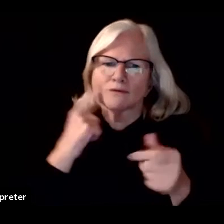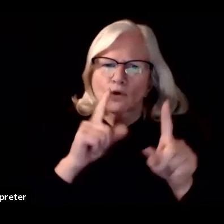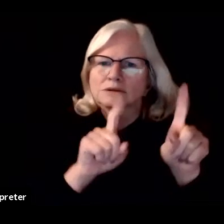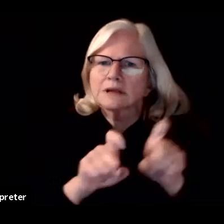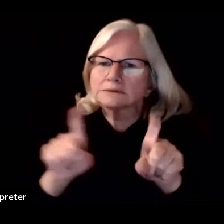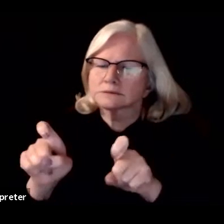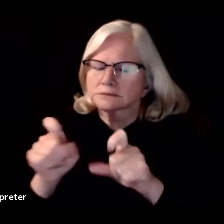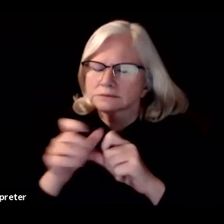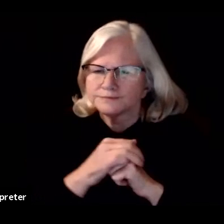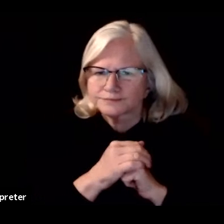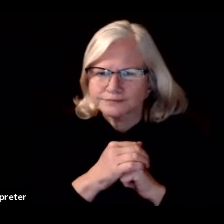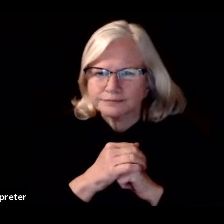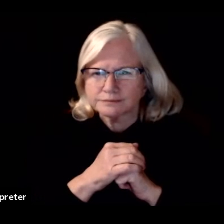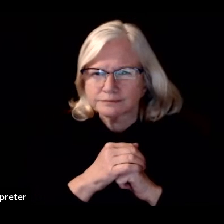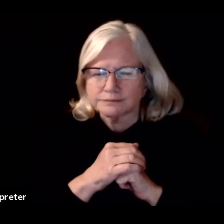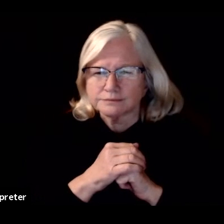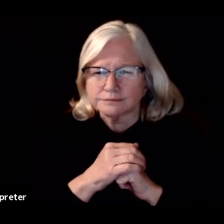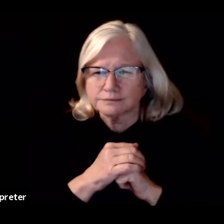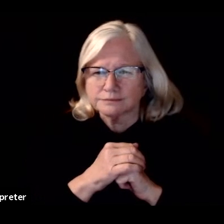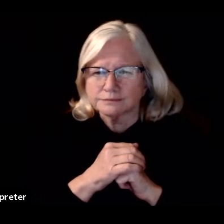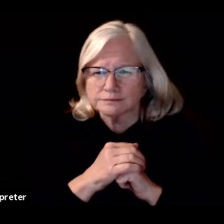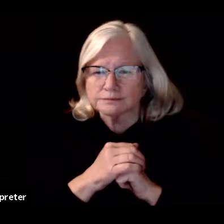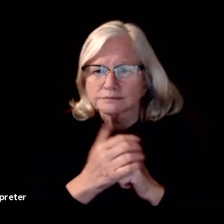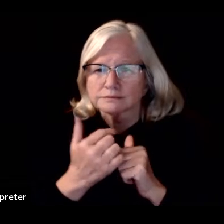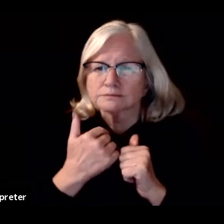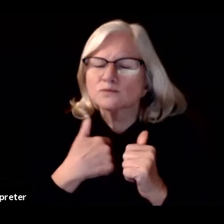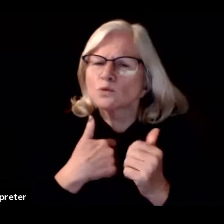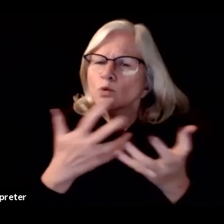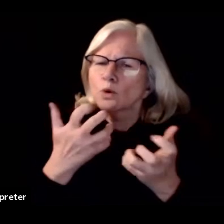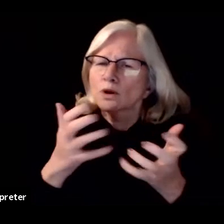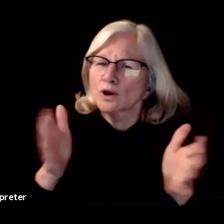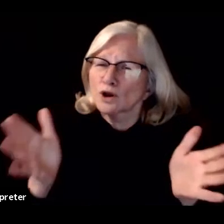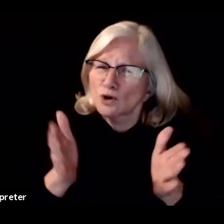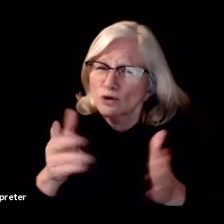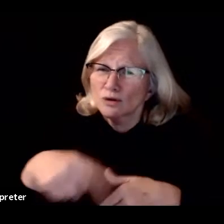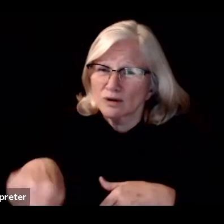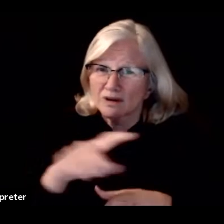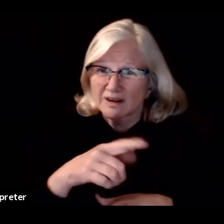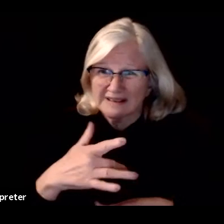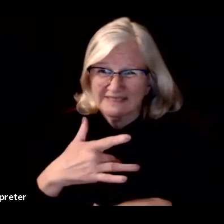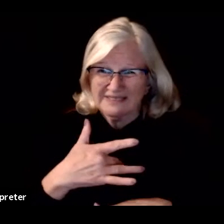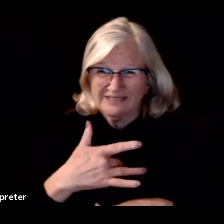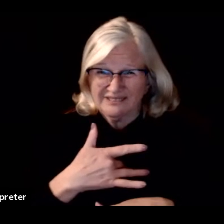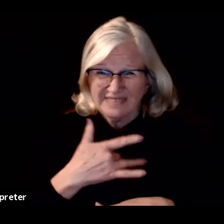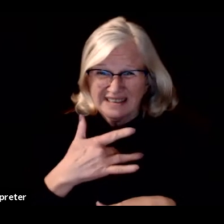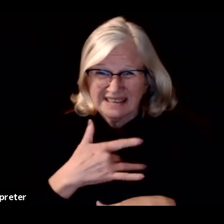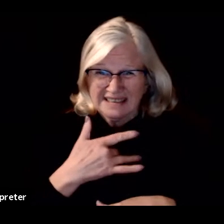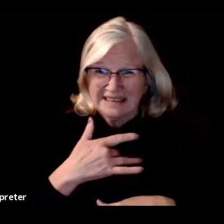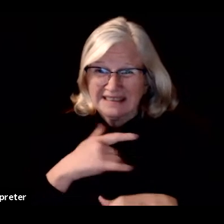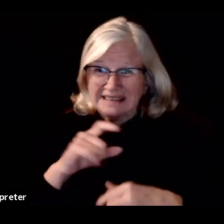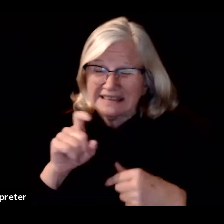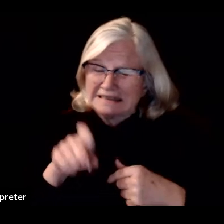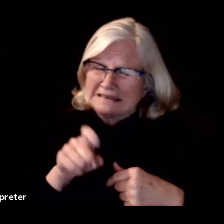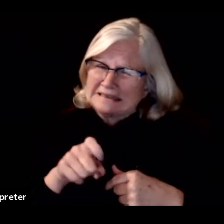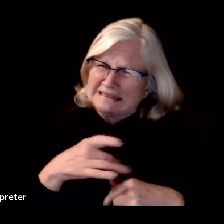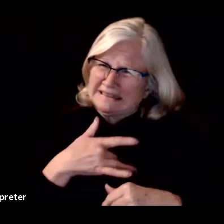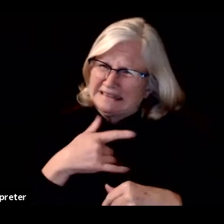encourage anyone who thinks they need a test to seek one out. And with that, I will turn it over to